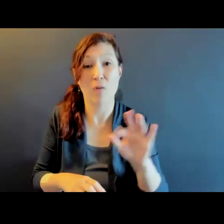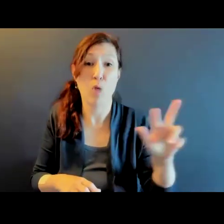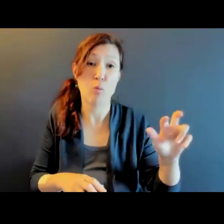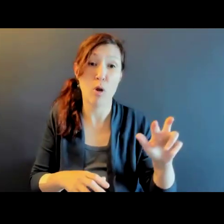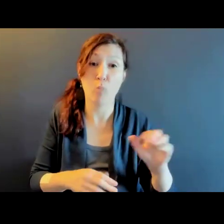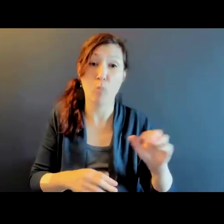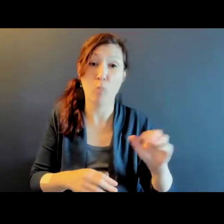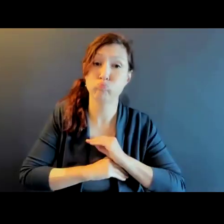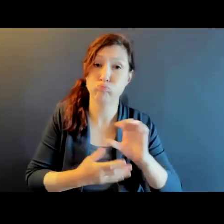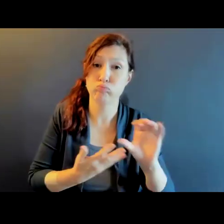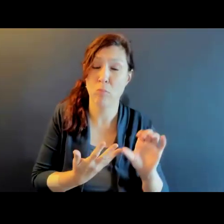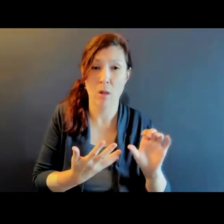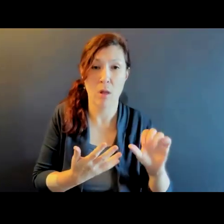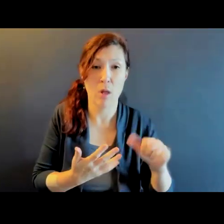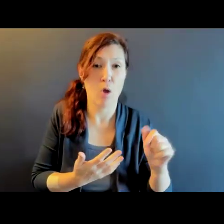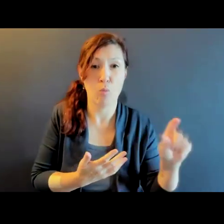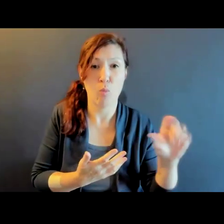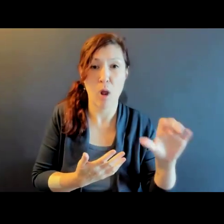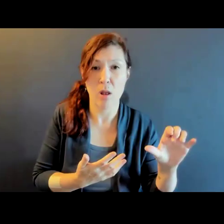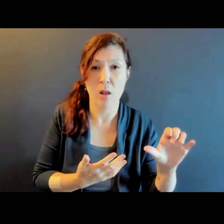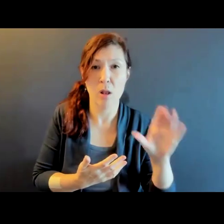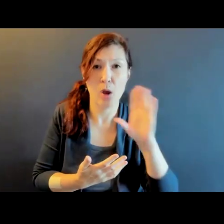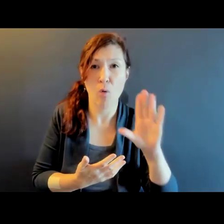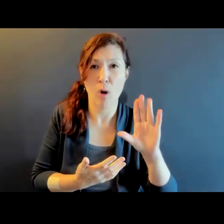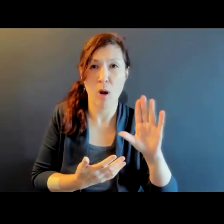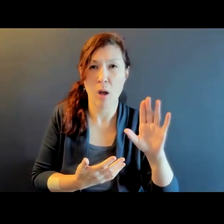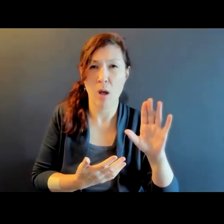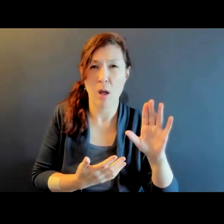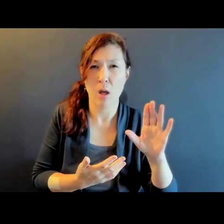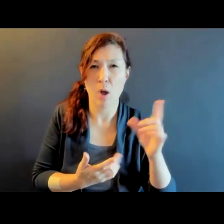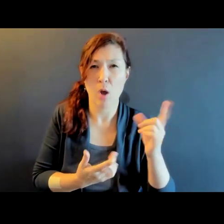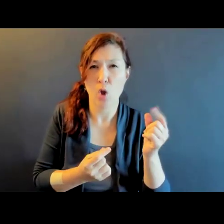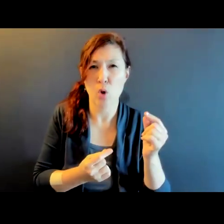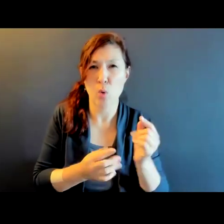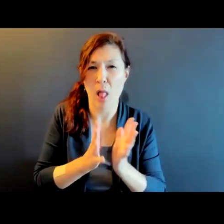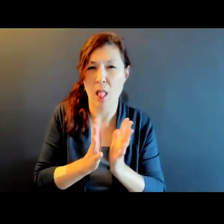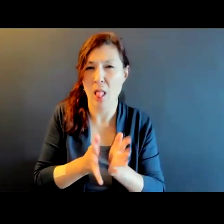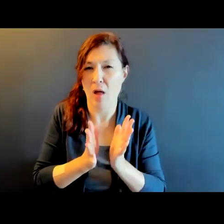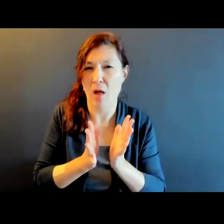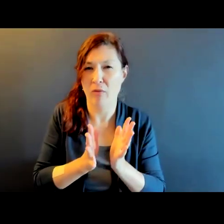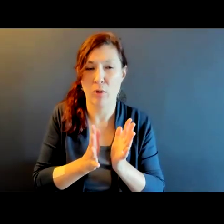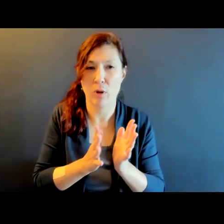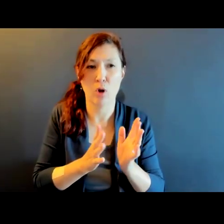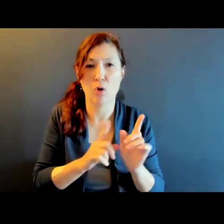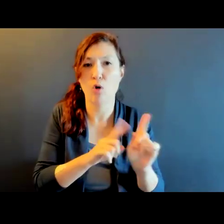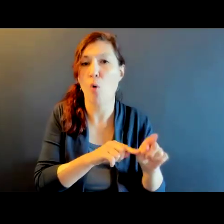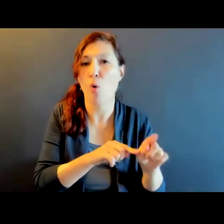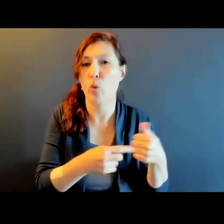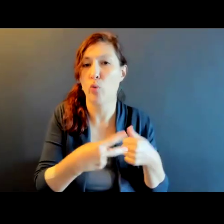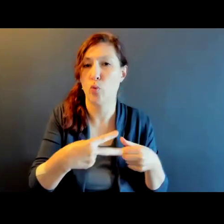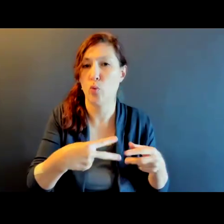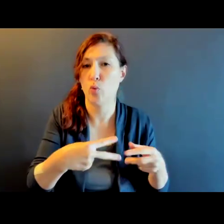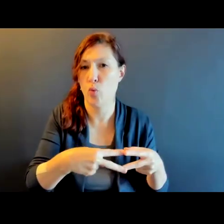left to attend the other two schools. Isn't in an ideal situation, because of the fact that